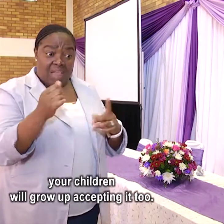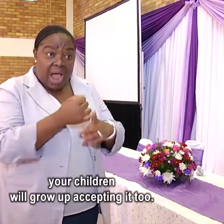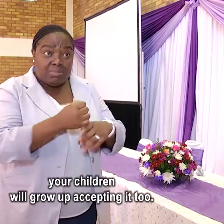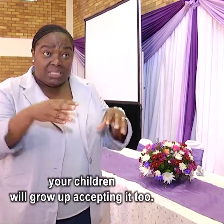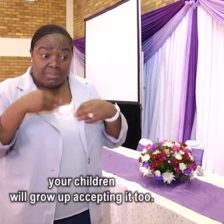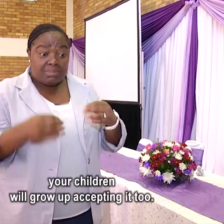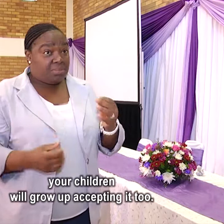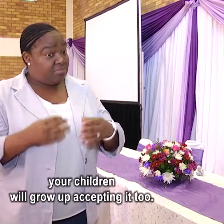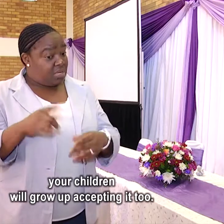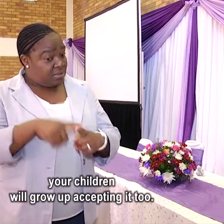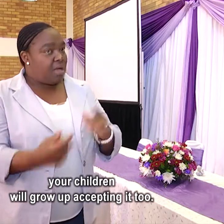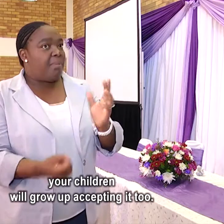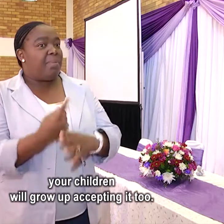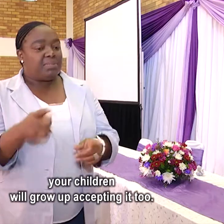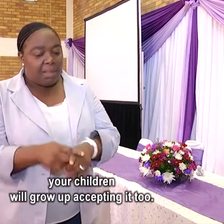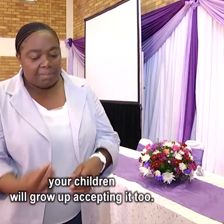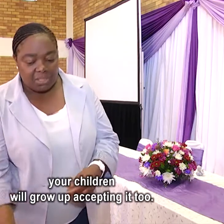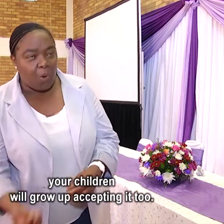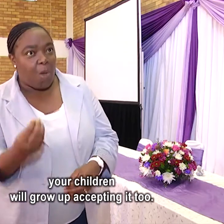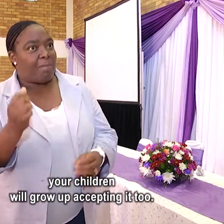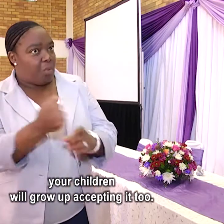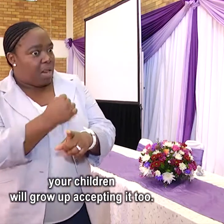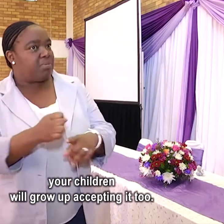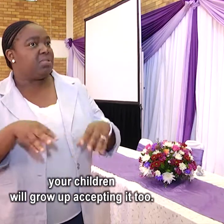the abuse, your children will grow up accepting it too.